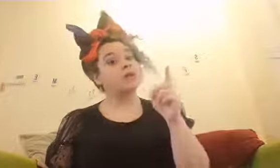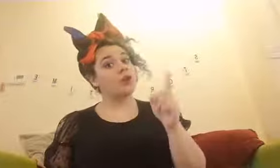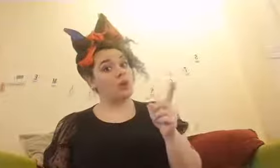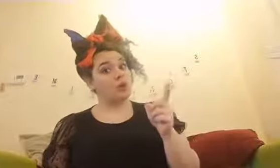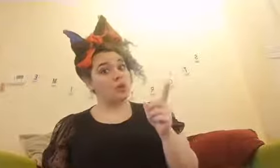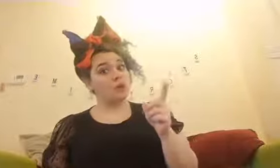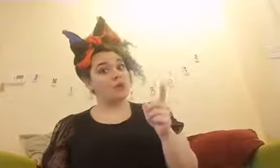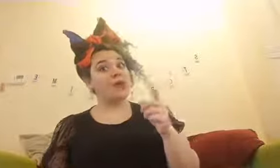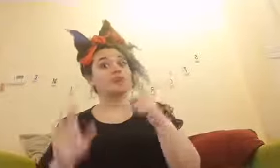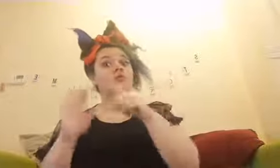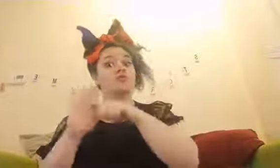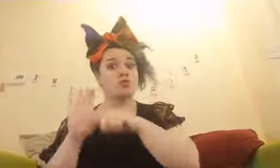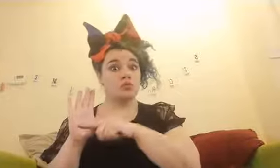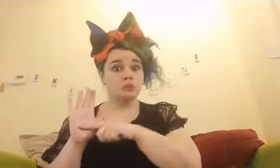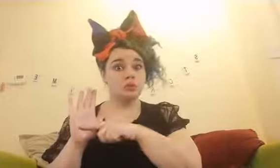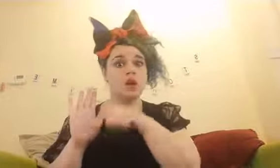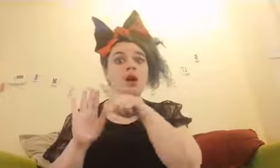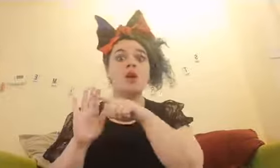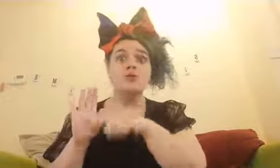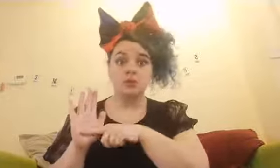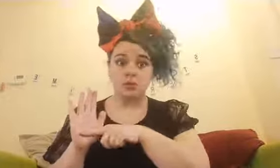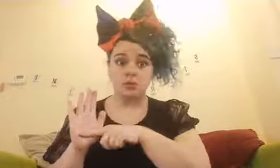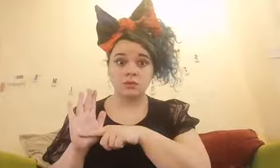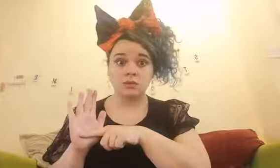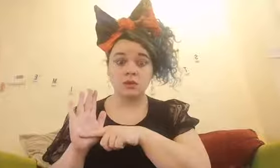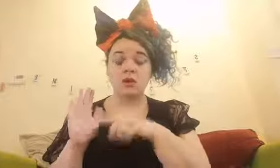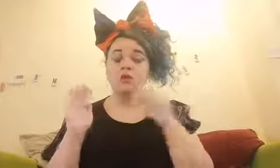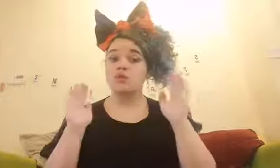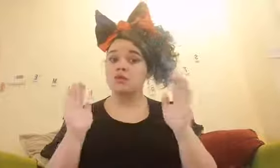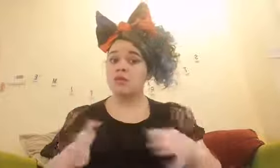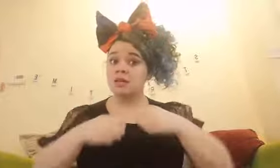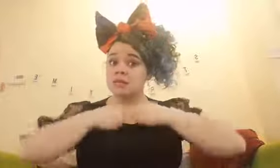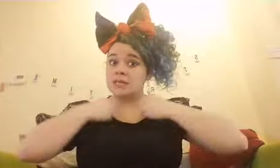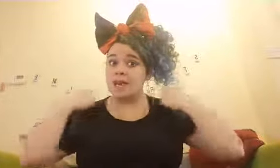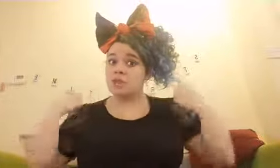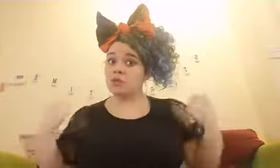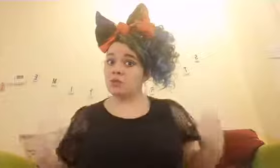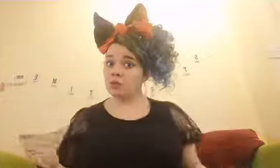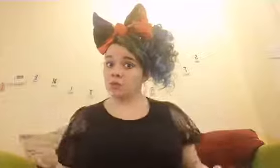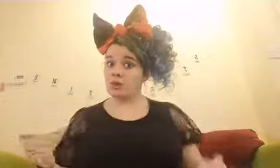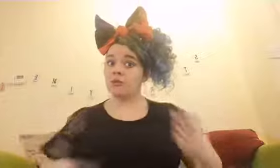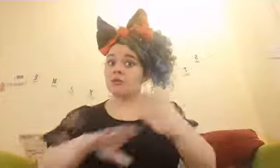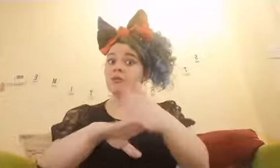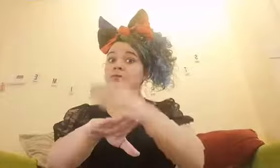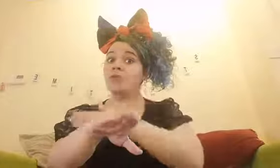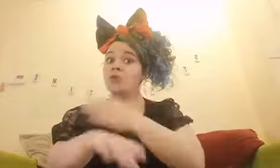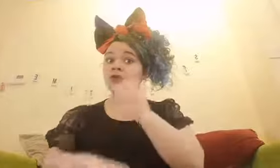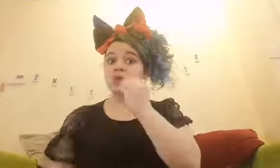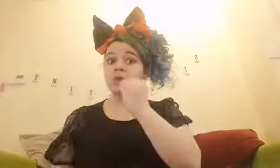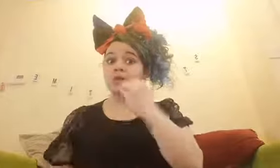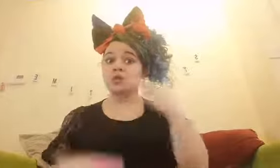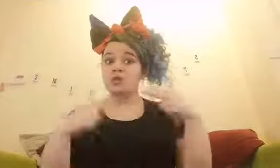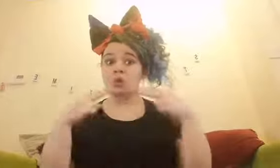know that rules are rules. You must take your coat off before you eat your